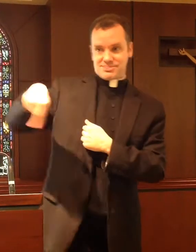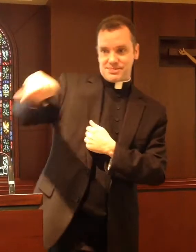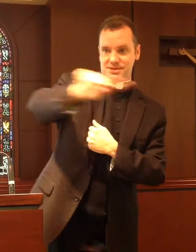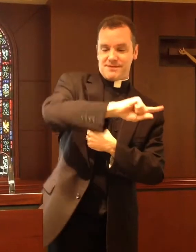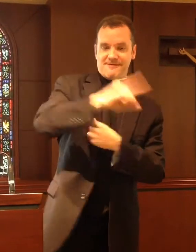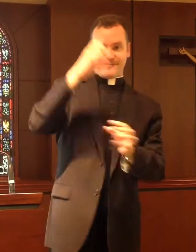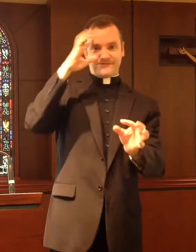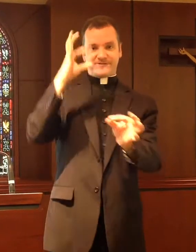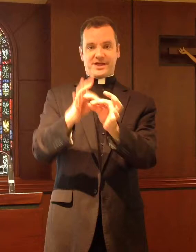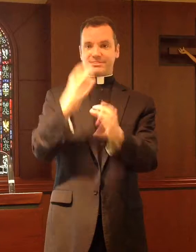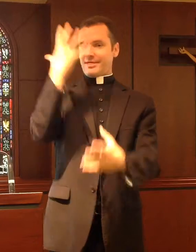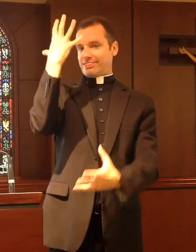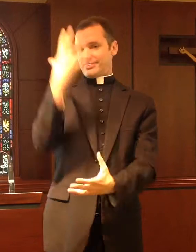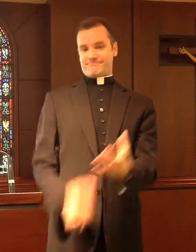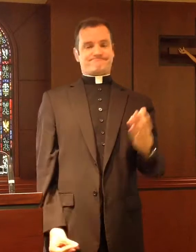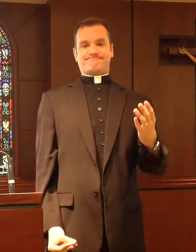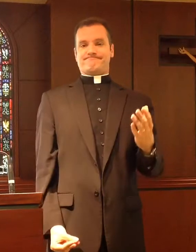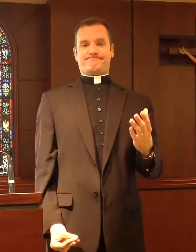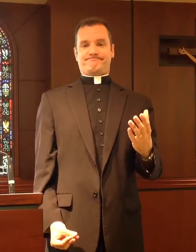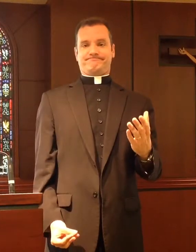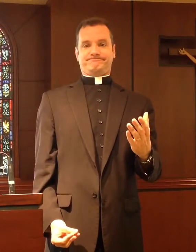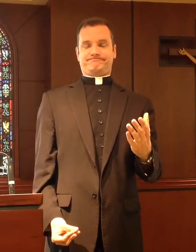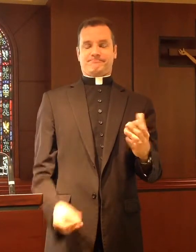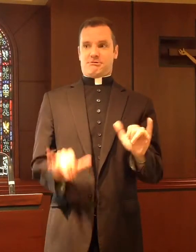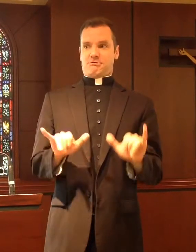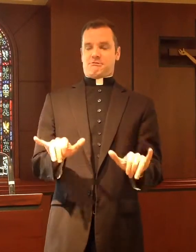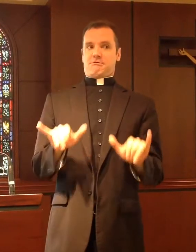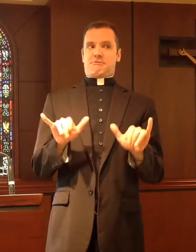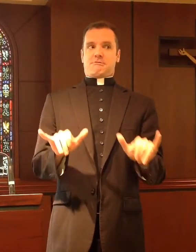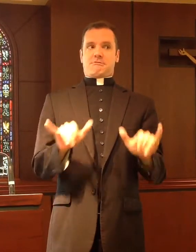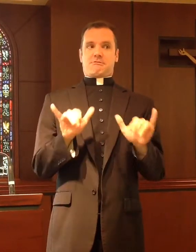He realized that these people had a lack of faith.